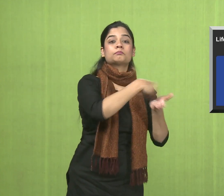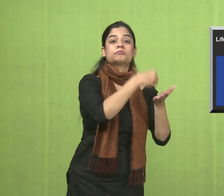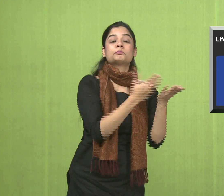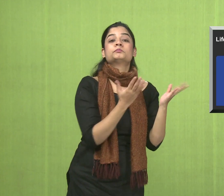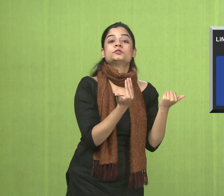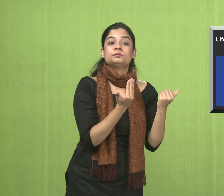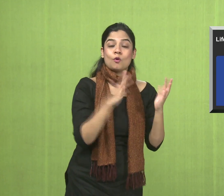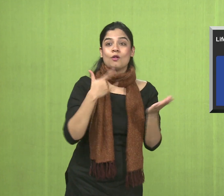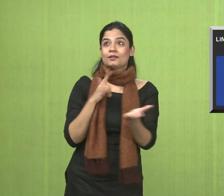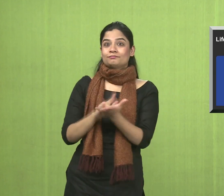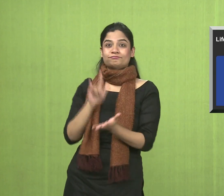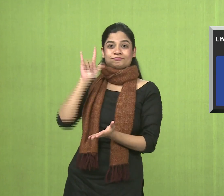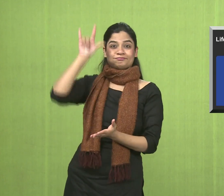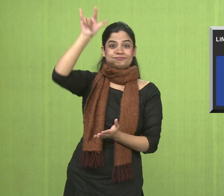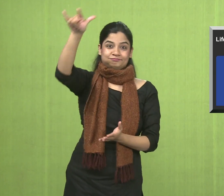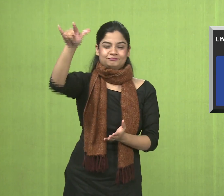anything that happens, the insurance money can cover us.